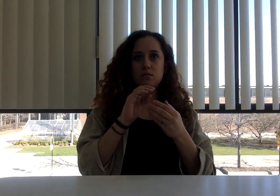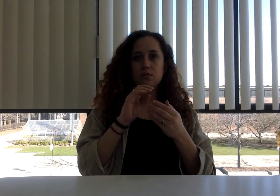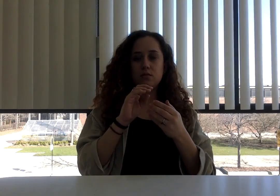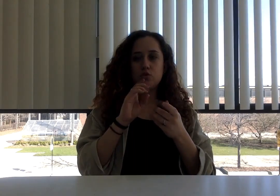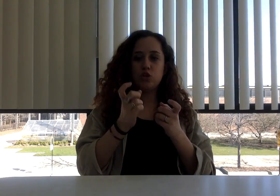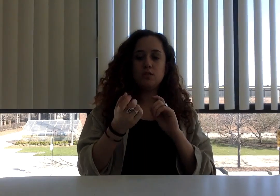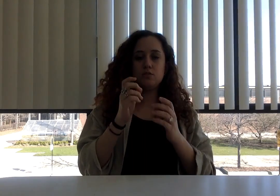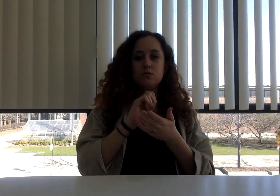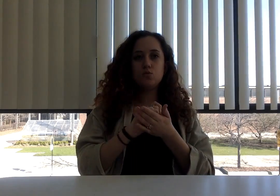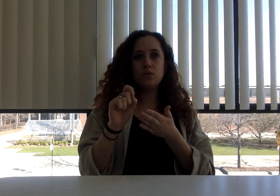7I.